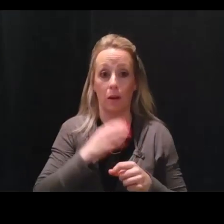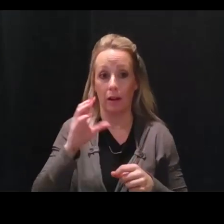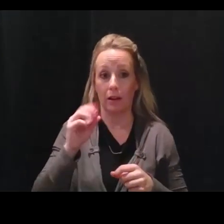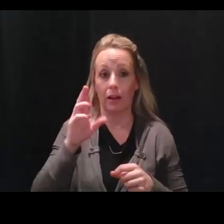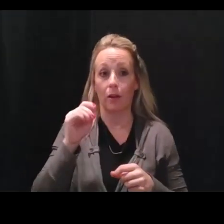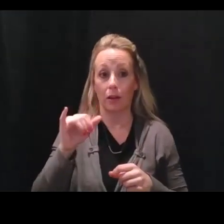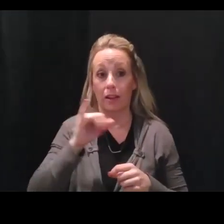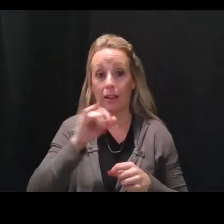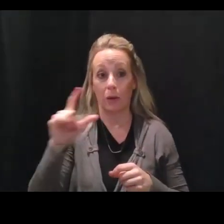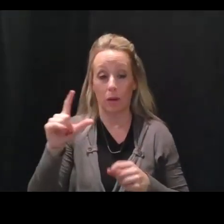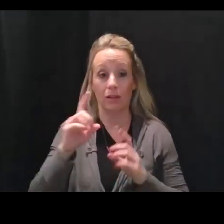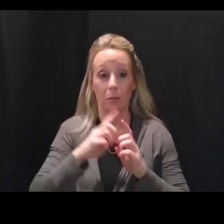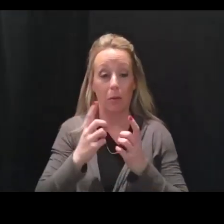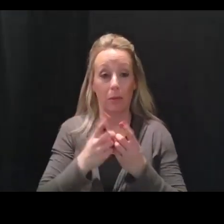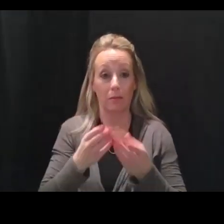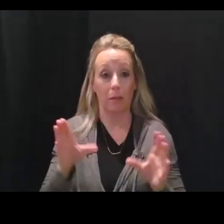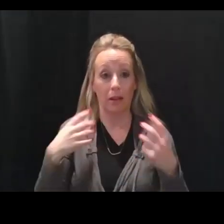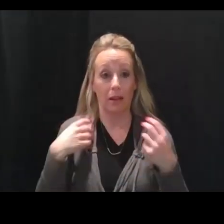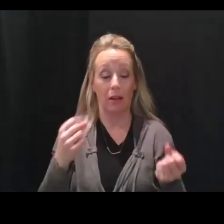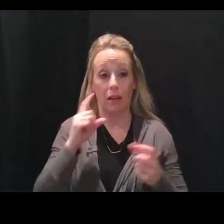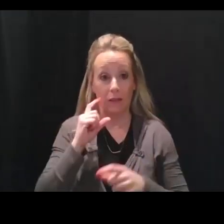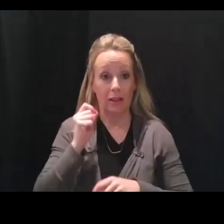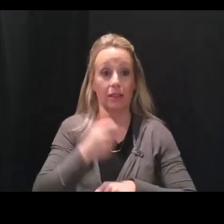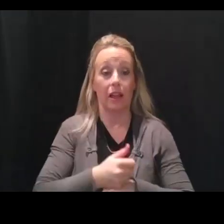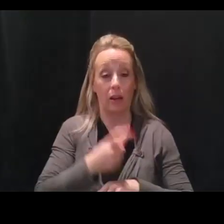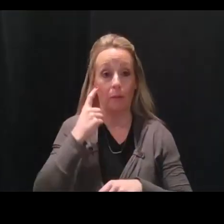Public Health has yet to set the groups for phases